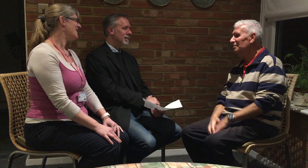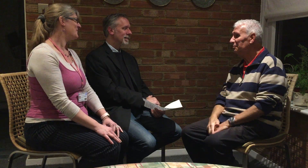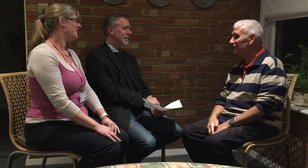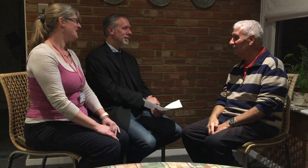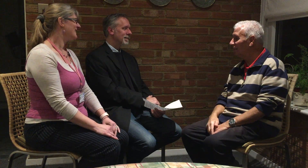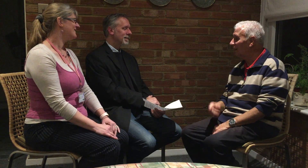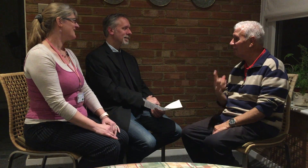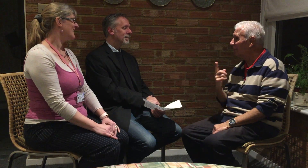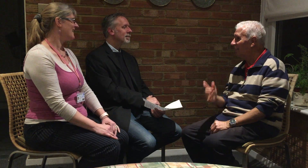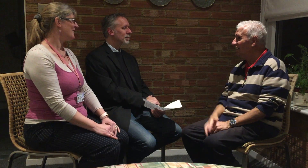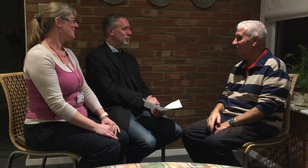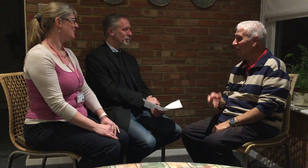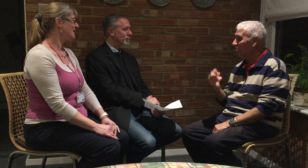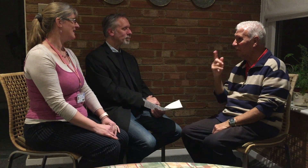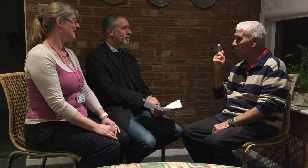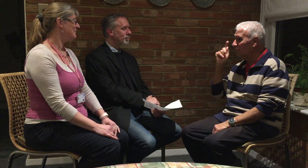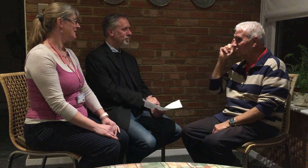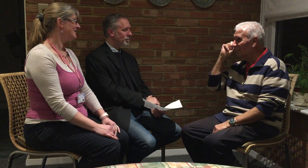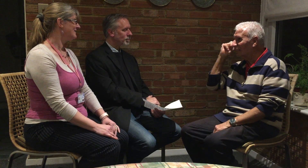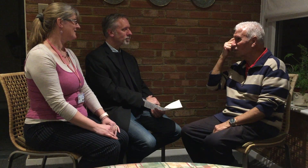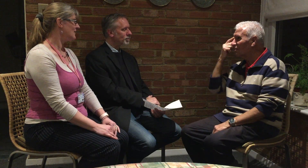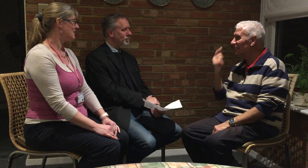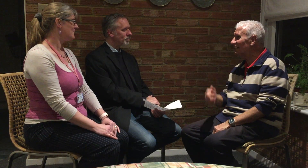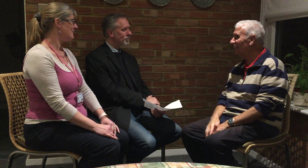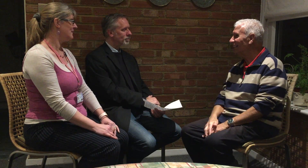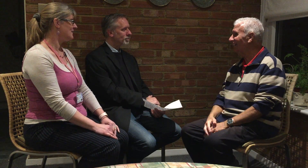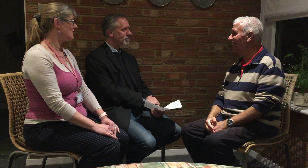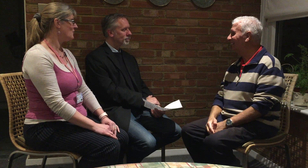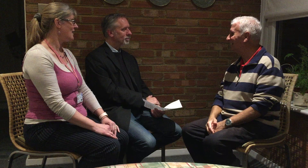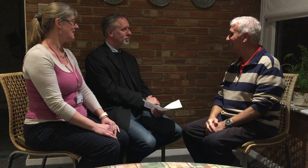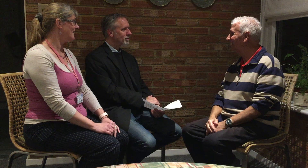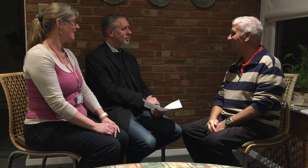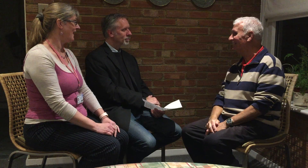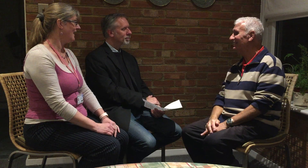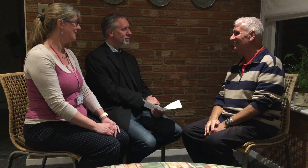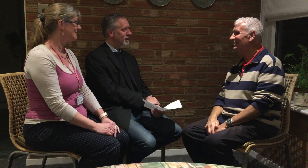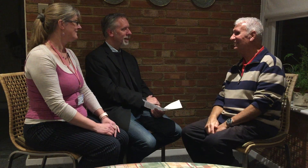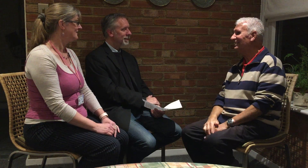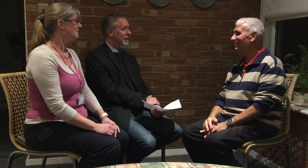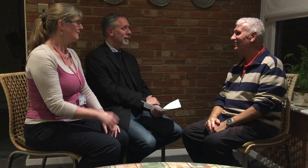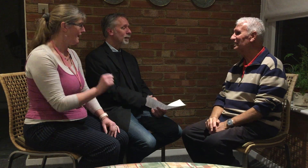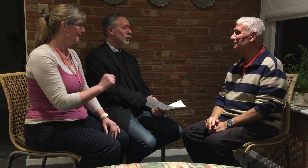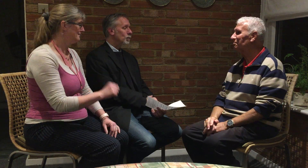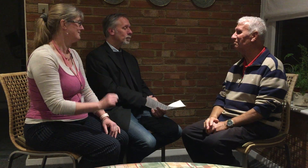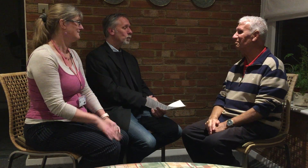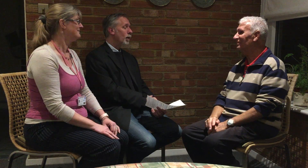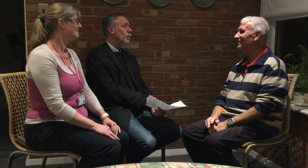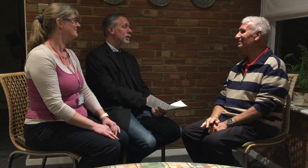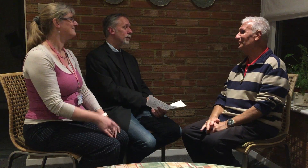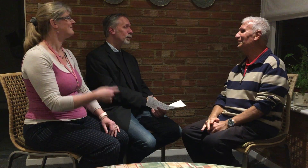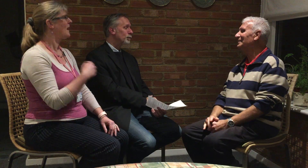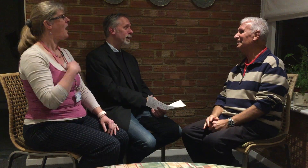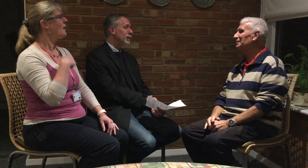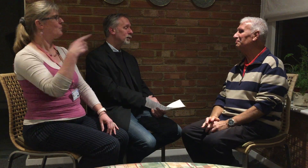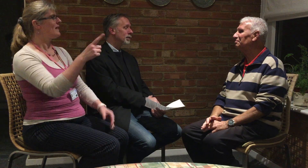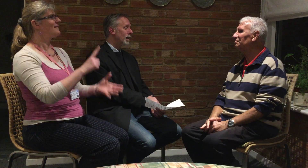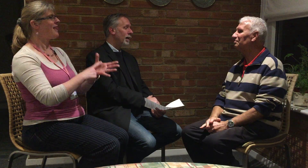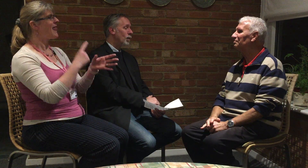Just wanted to see the culture really, but just people are just crazy, aren't they? Yes. Well, I went to Las Vegas and I